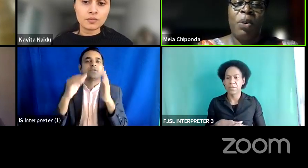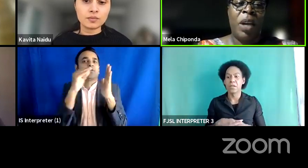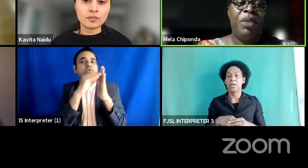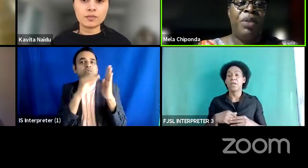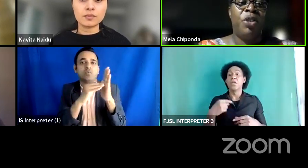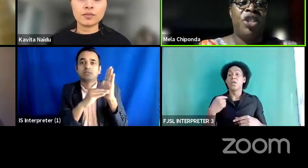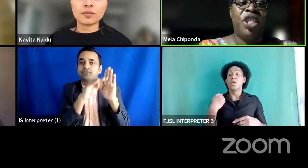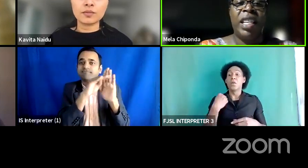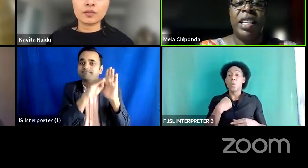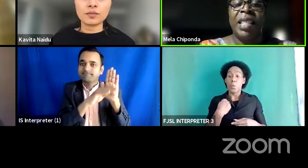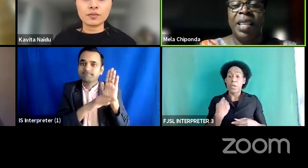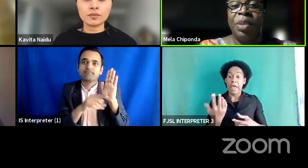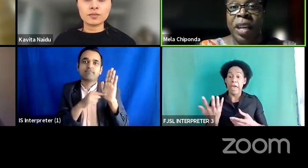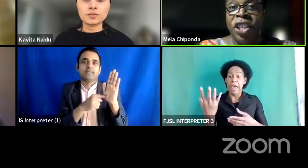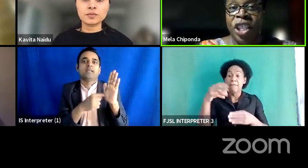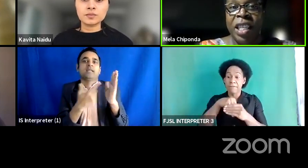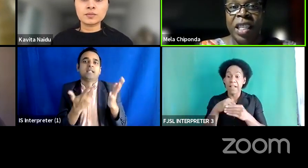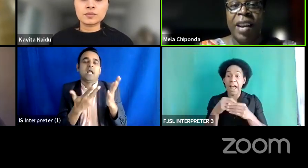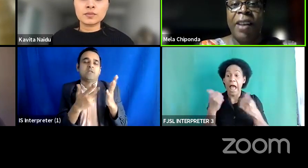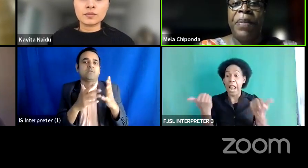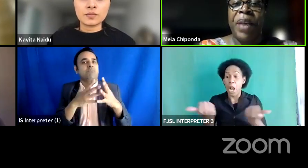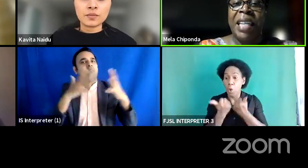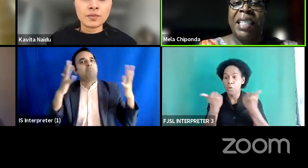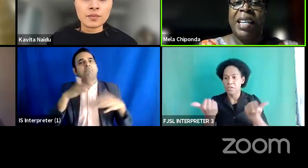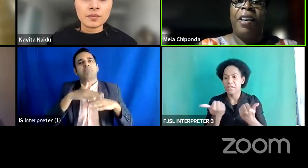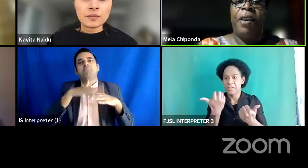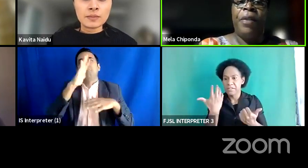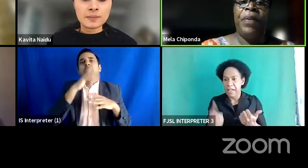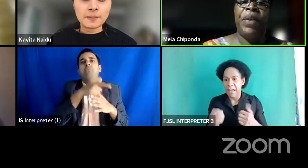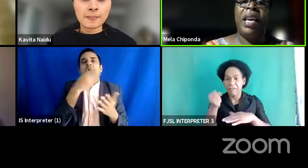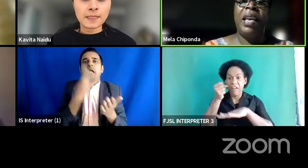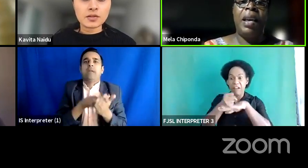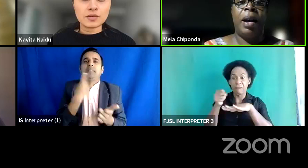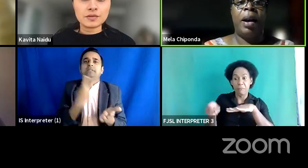governments, like what Felogene has mentioned, that they